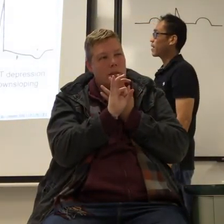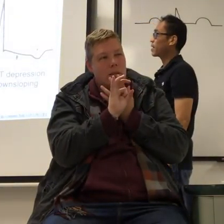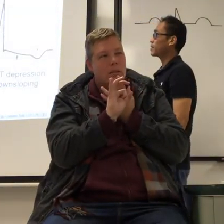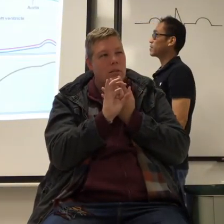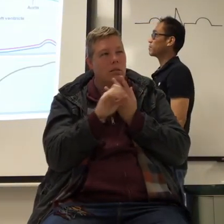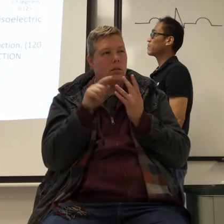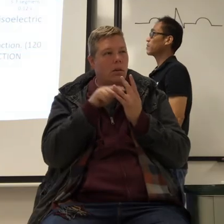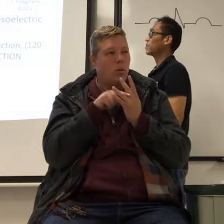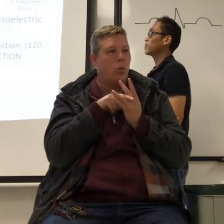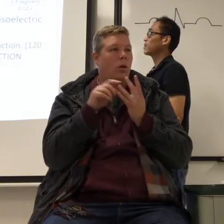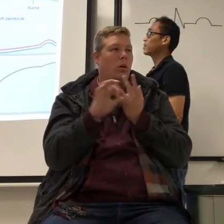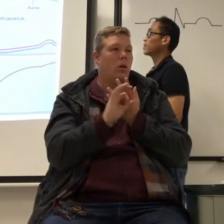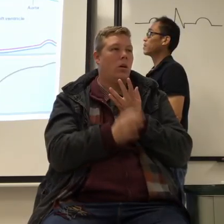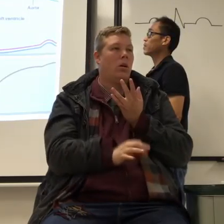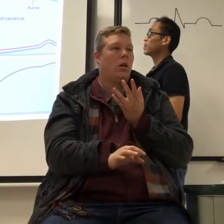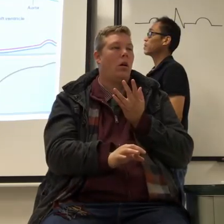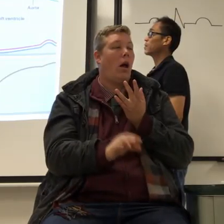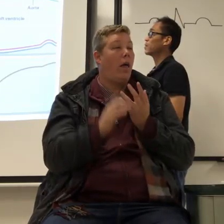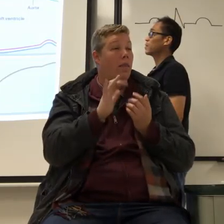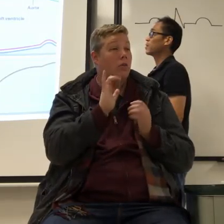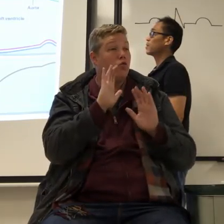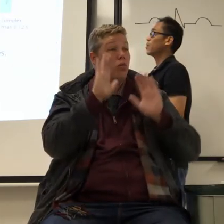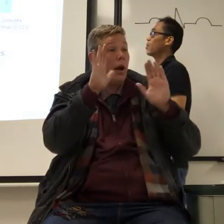I'm getting ahead of myself.